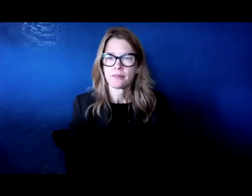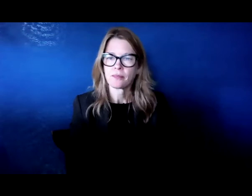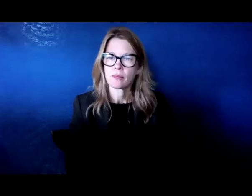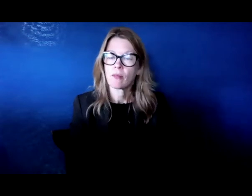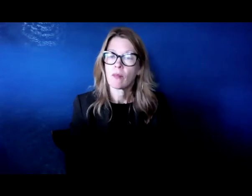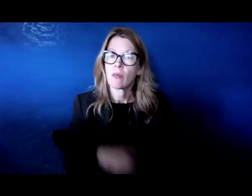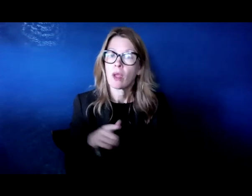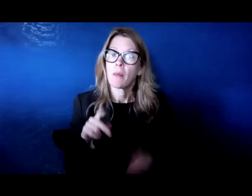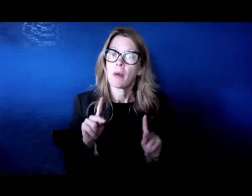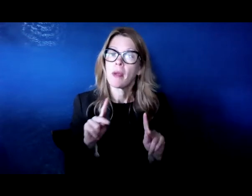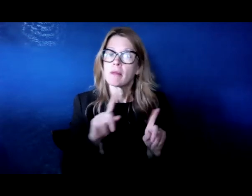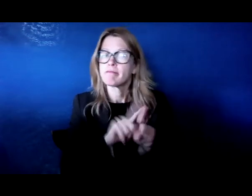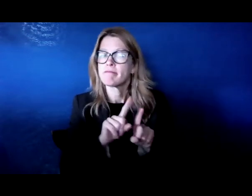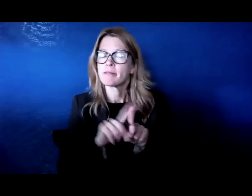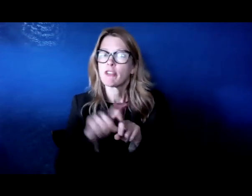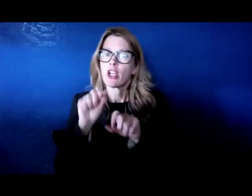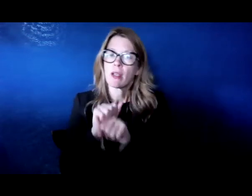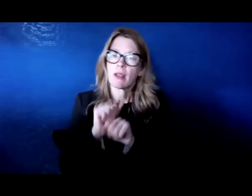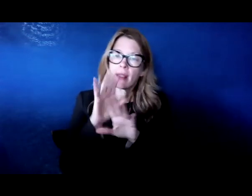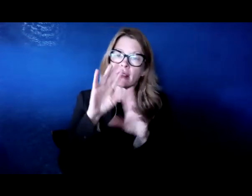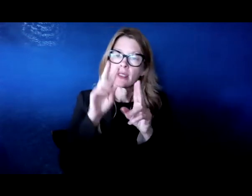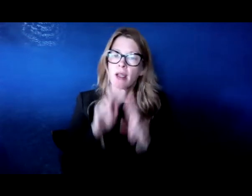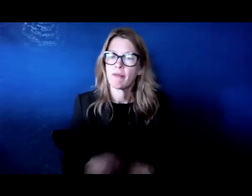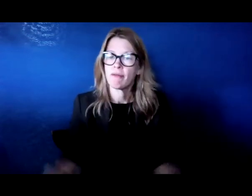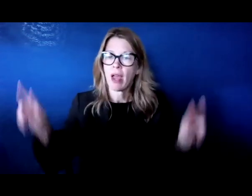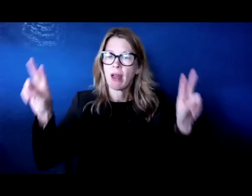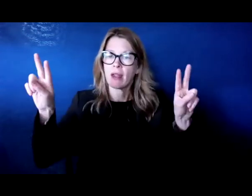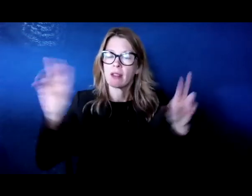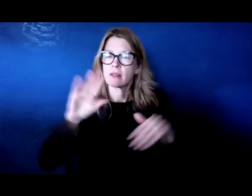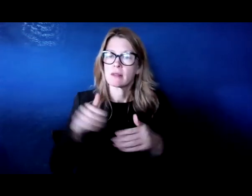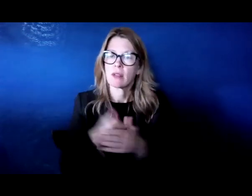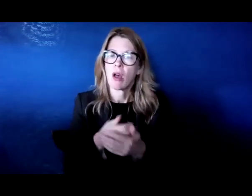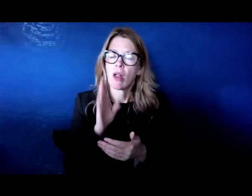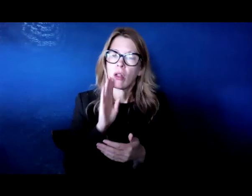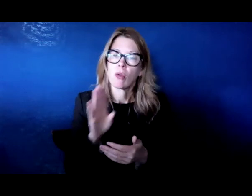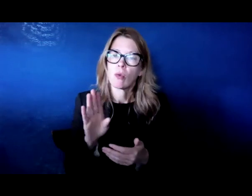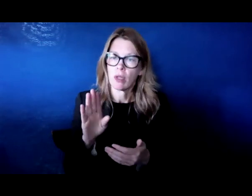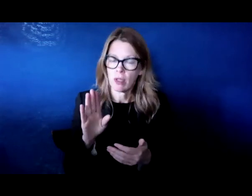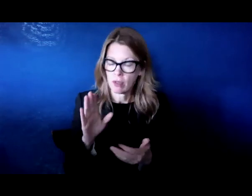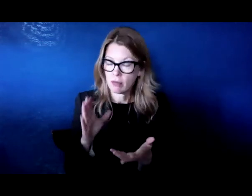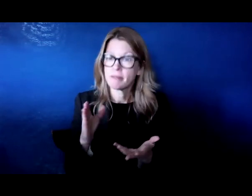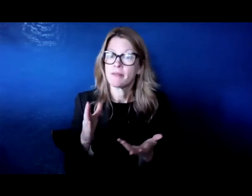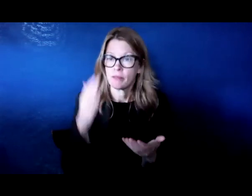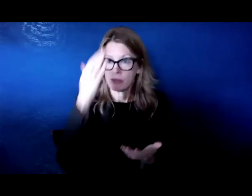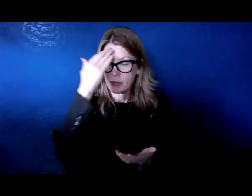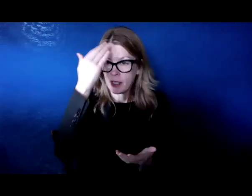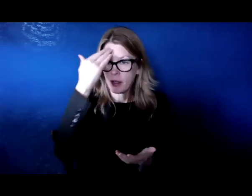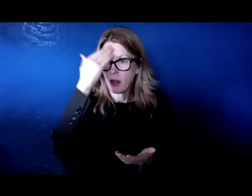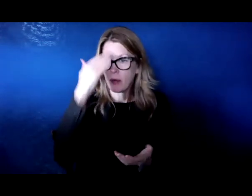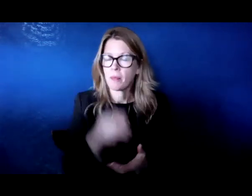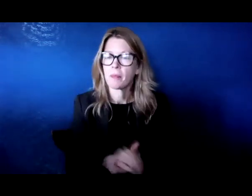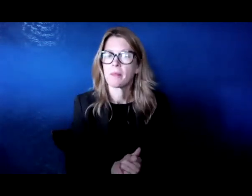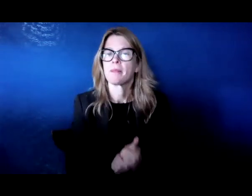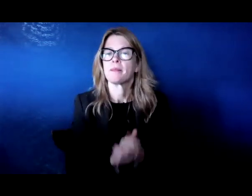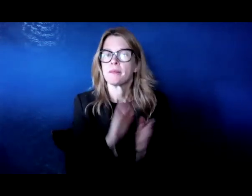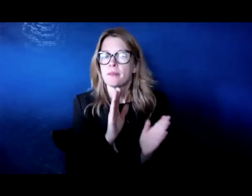every hill and valley a level way appear. Greet one